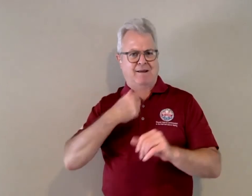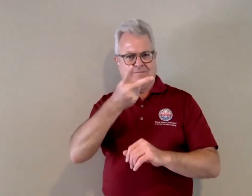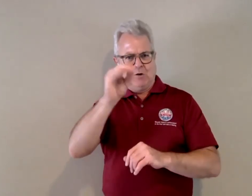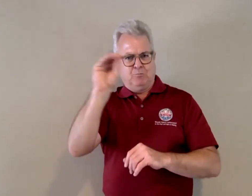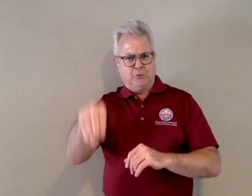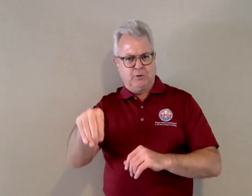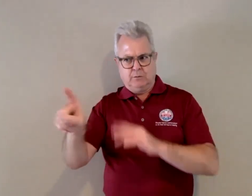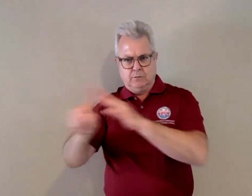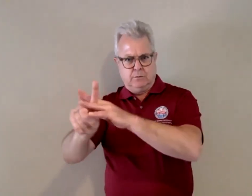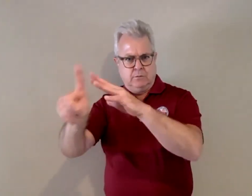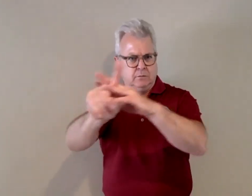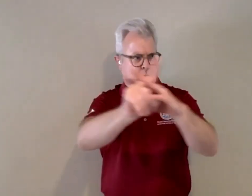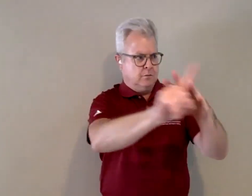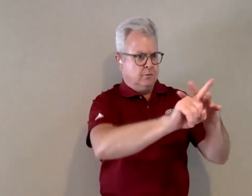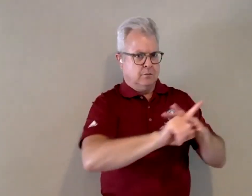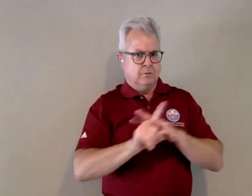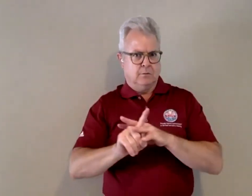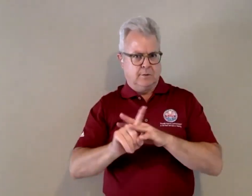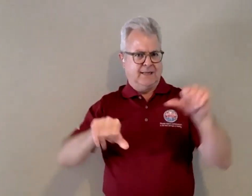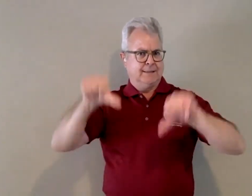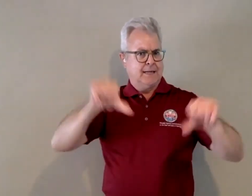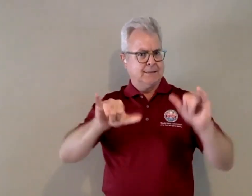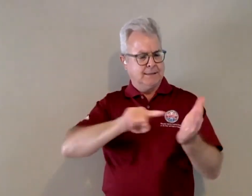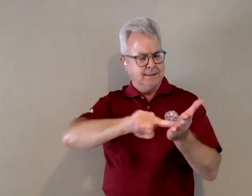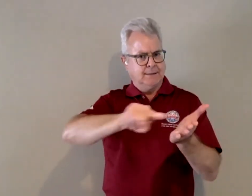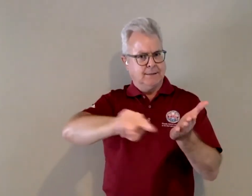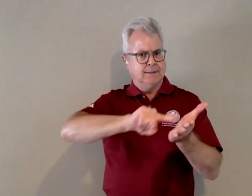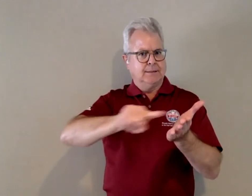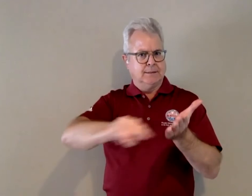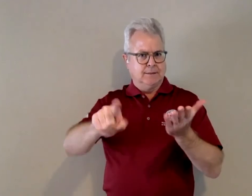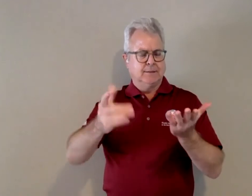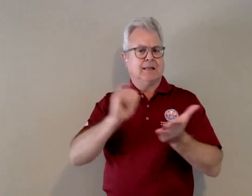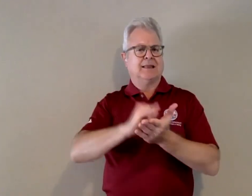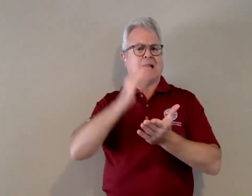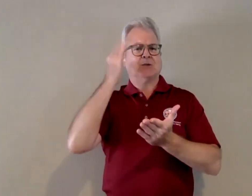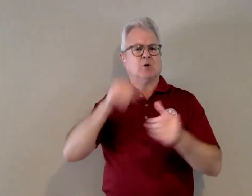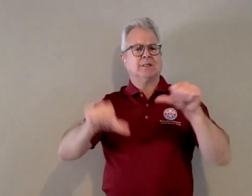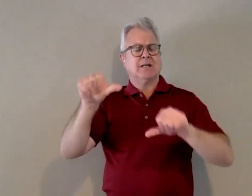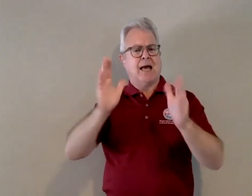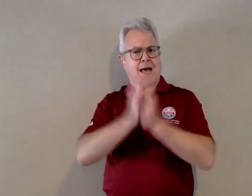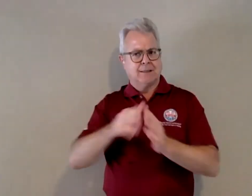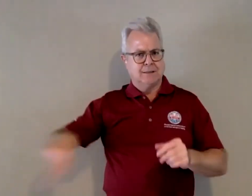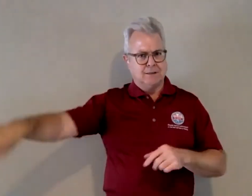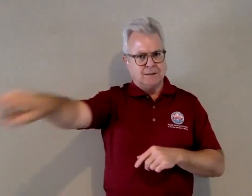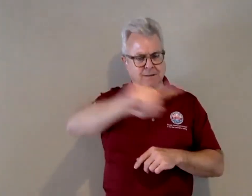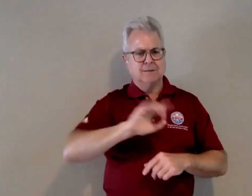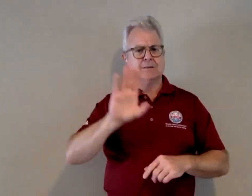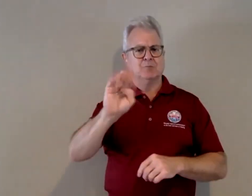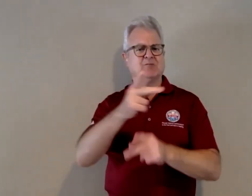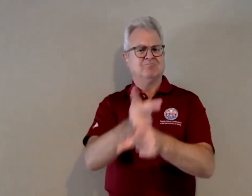are doing well, but there are still percents where the numbers are coming up and science is still researching. And that's